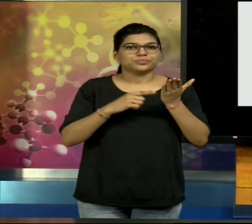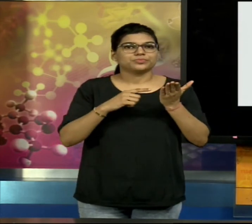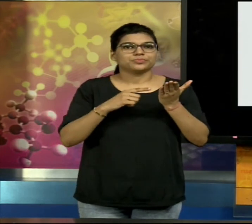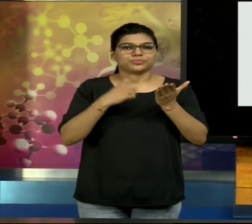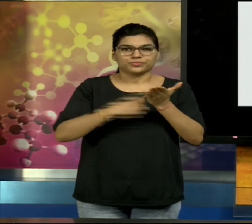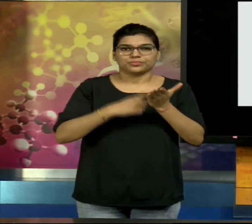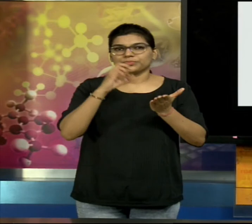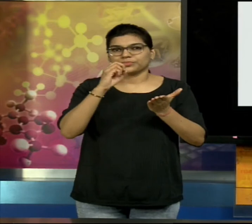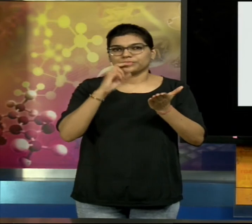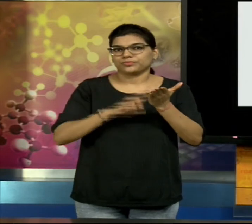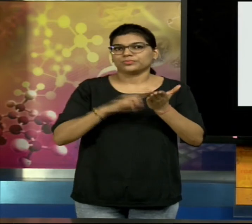Electronic